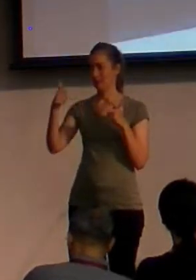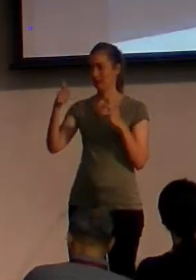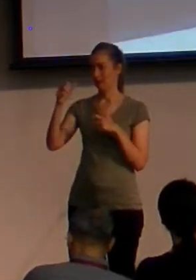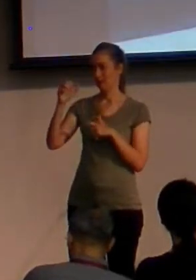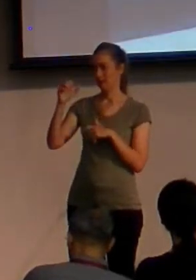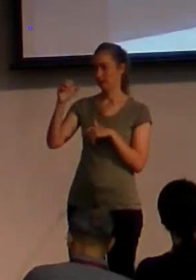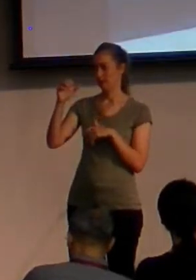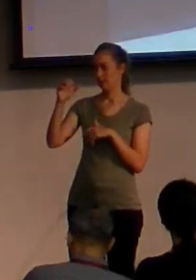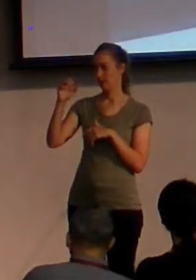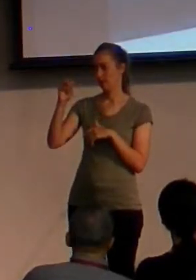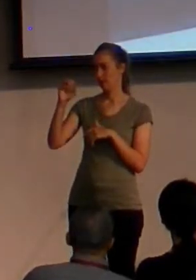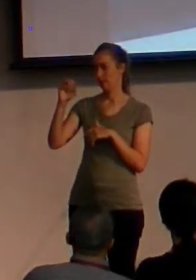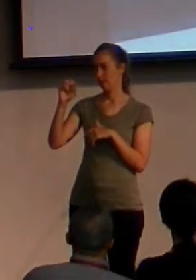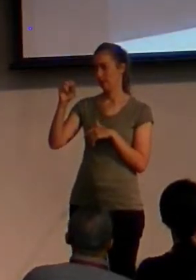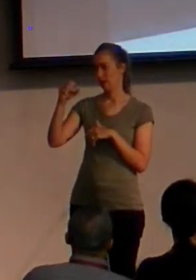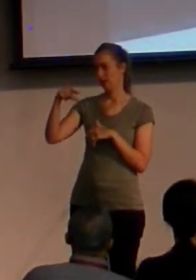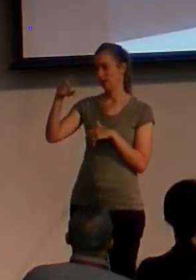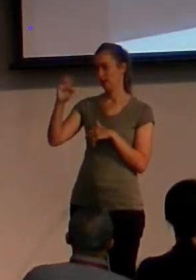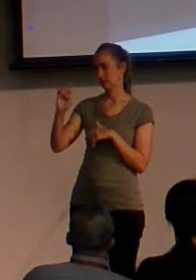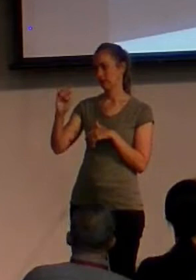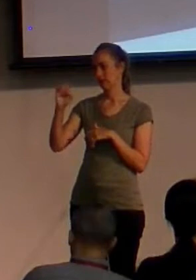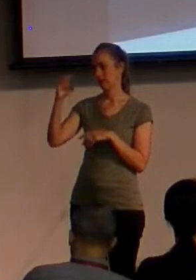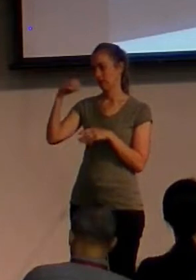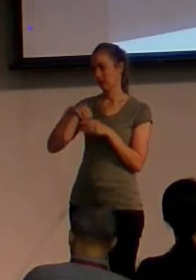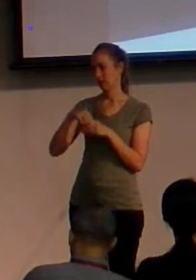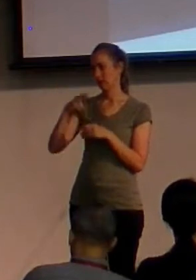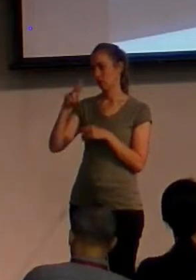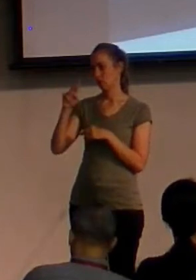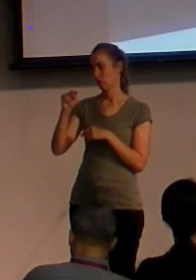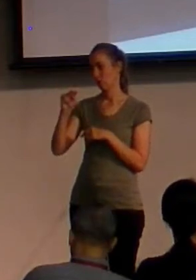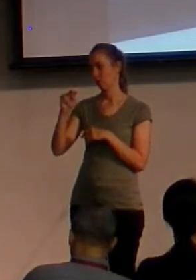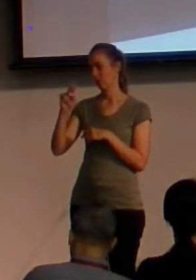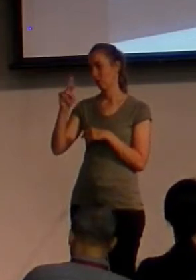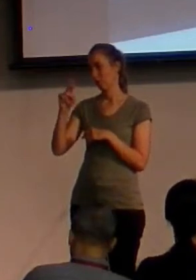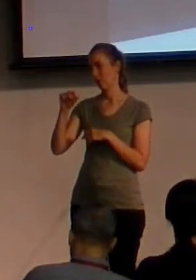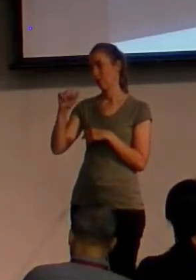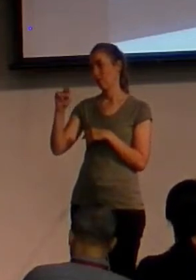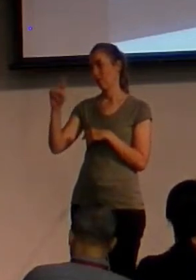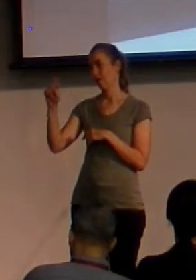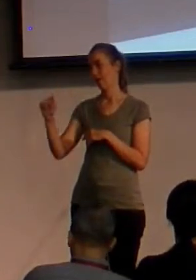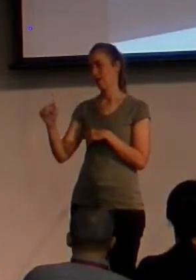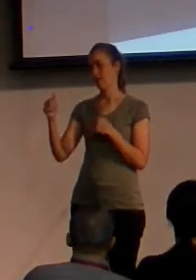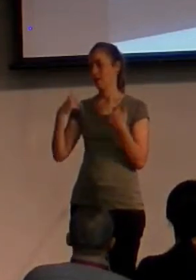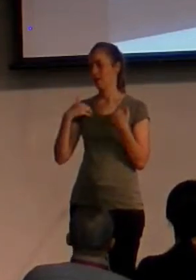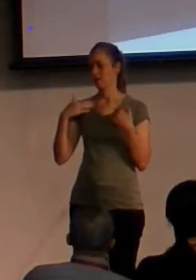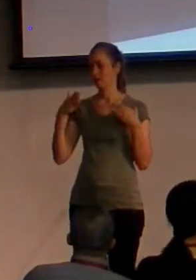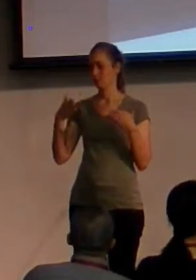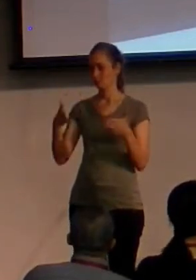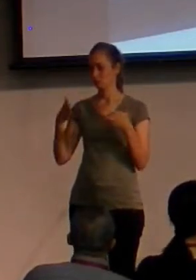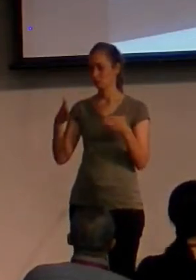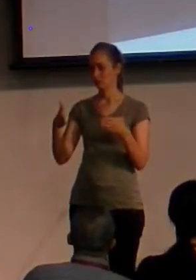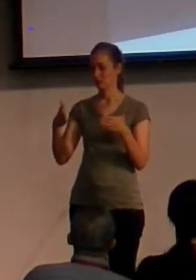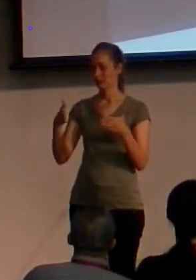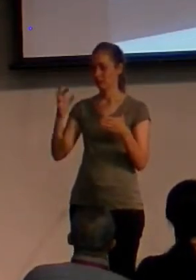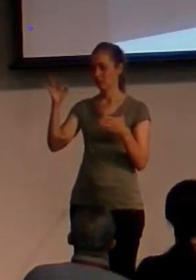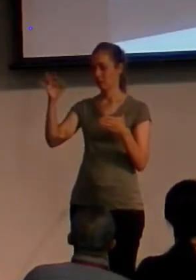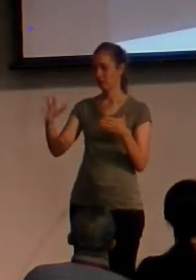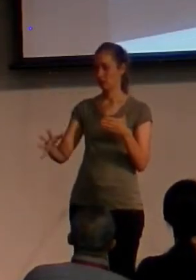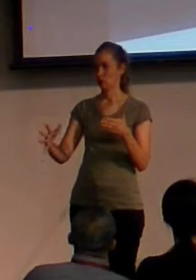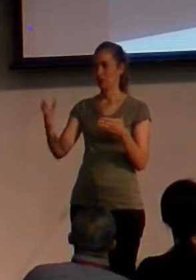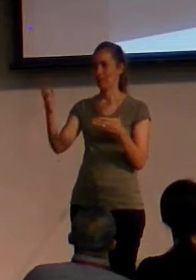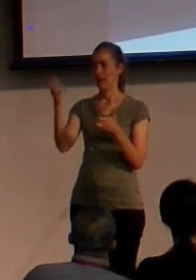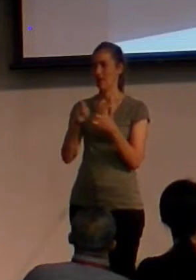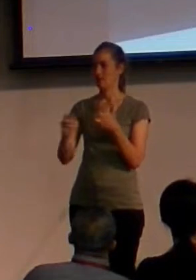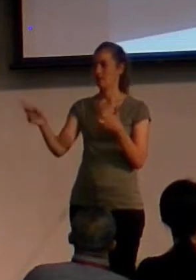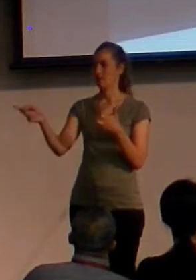Uganda. Street preachers everywhere. I mean, almost every corner. And